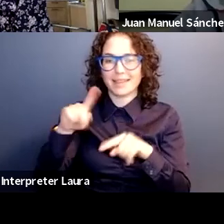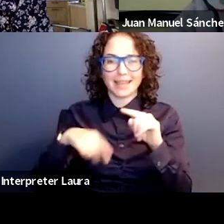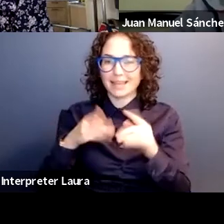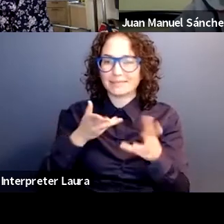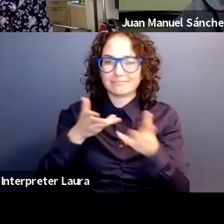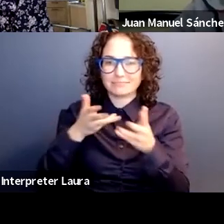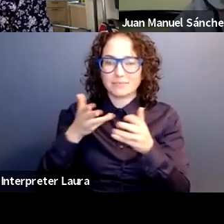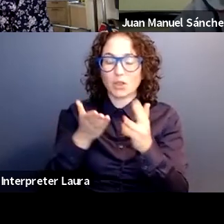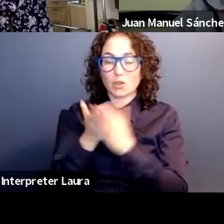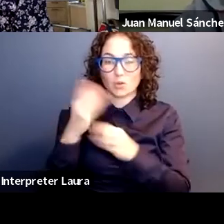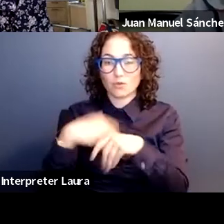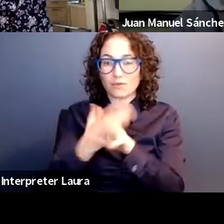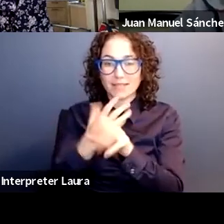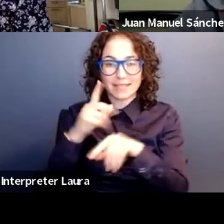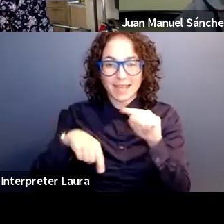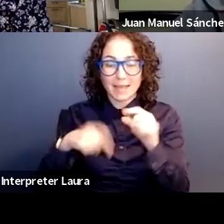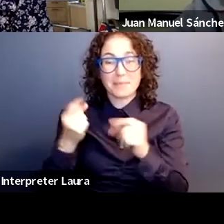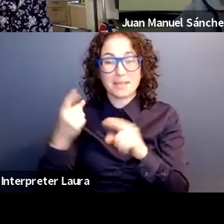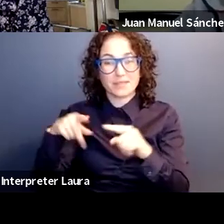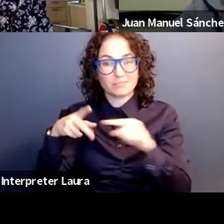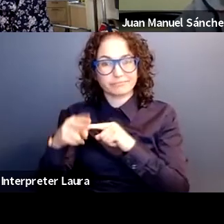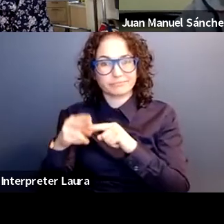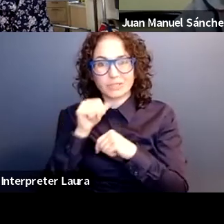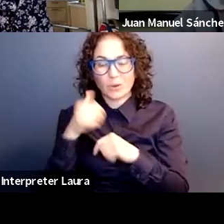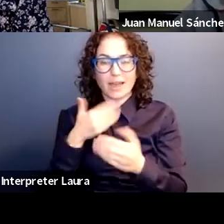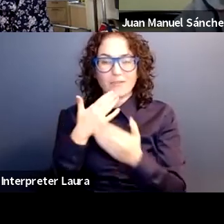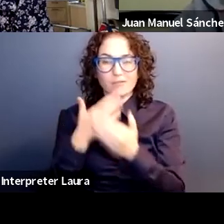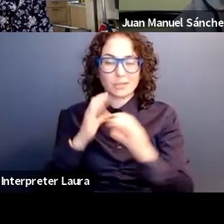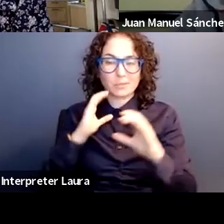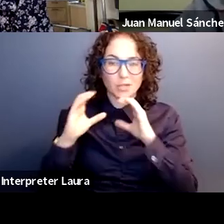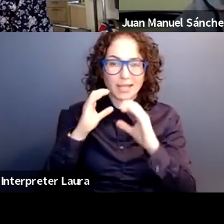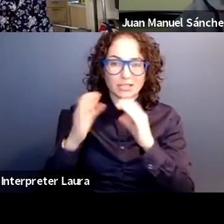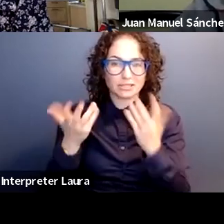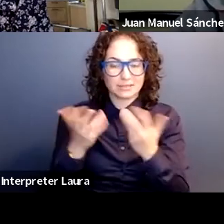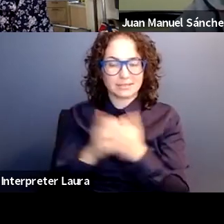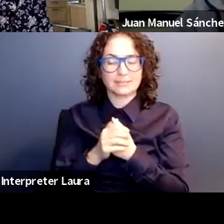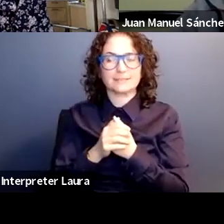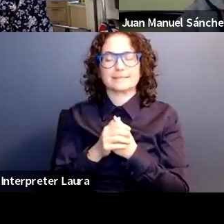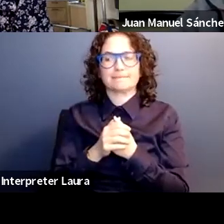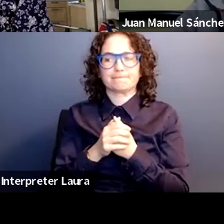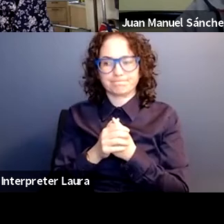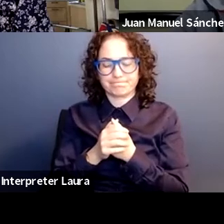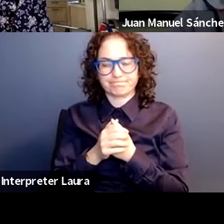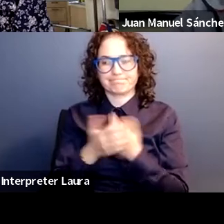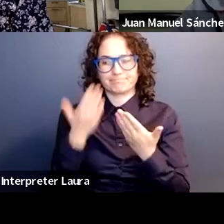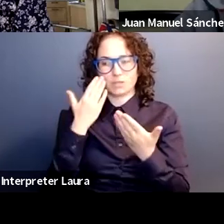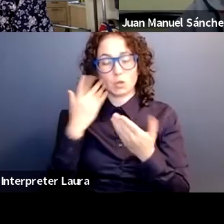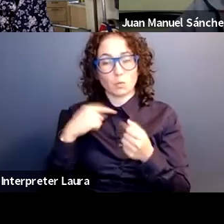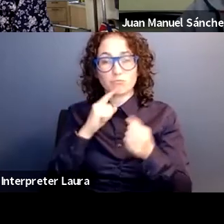language through video calls, and many are cut off from reliable means of communication. So I think as much as we've opened